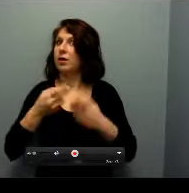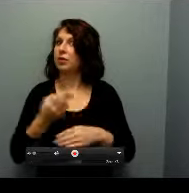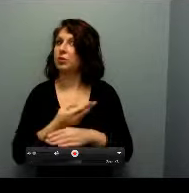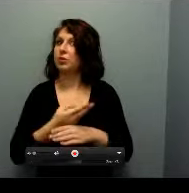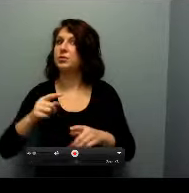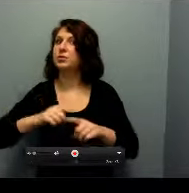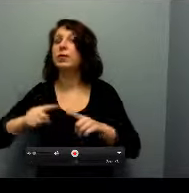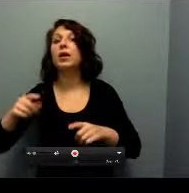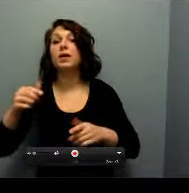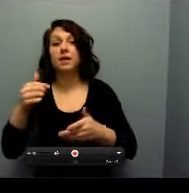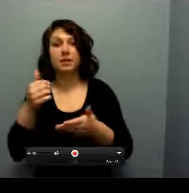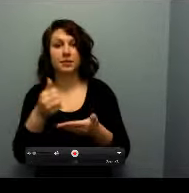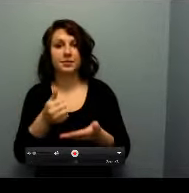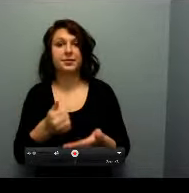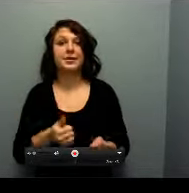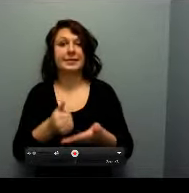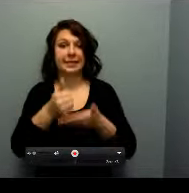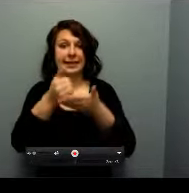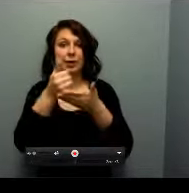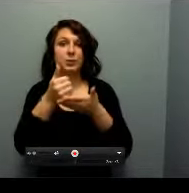they do help you